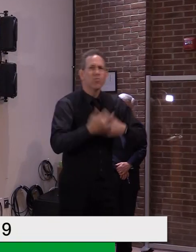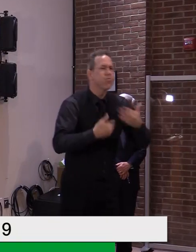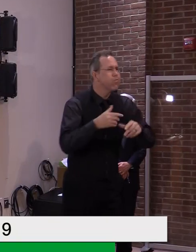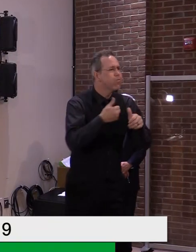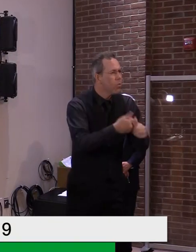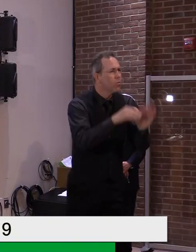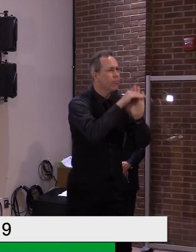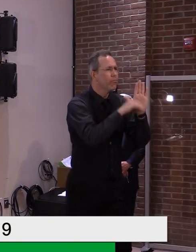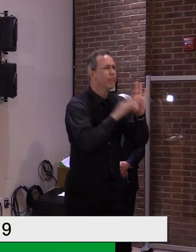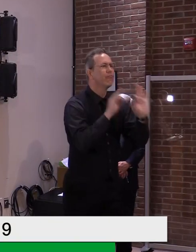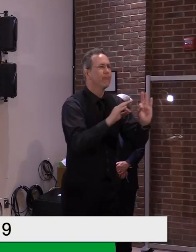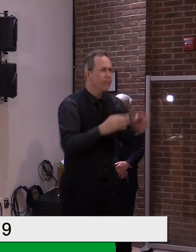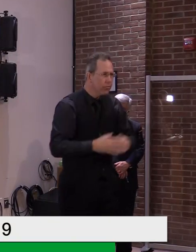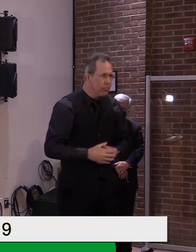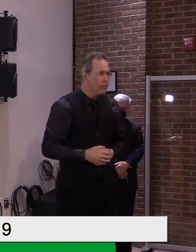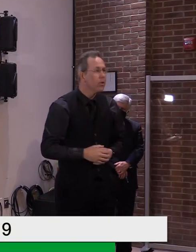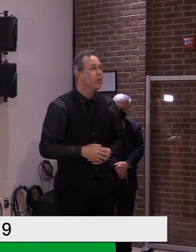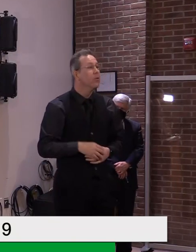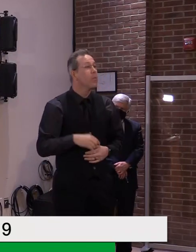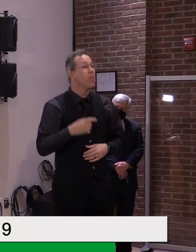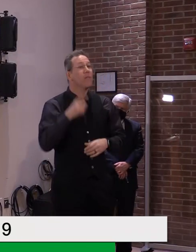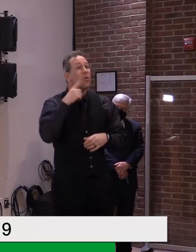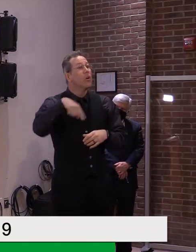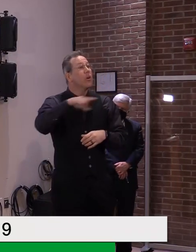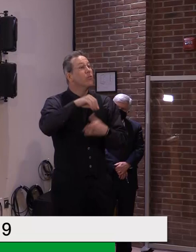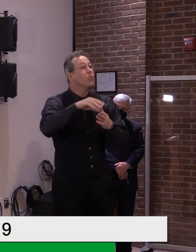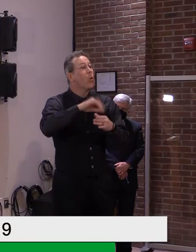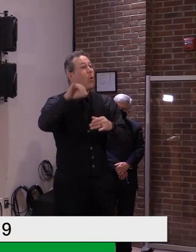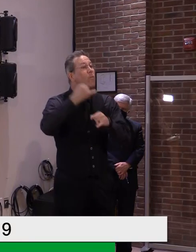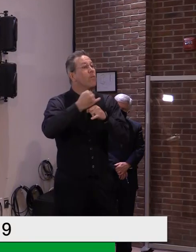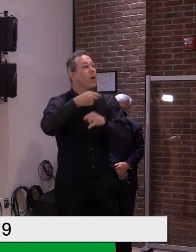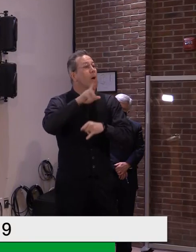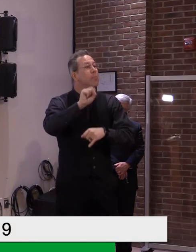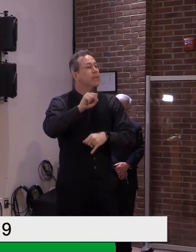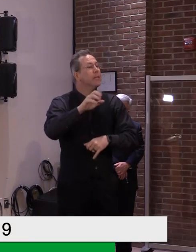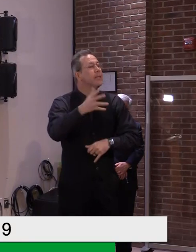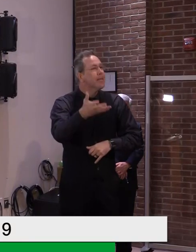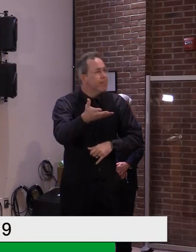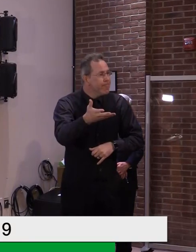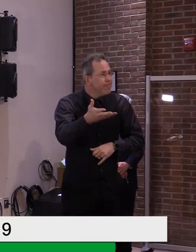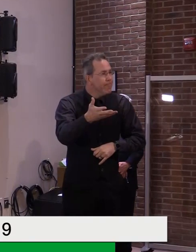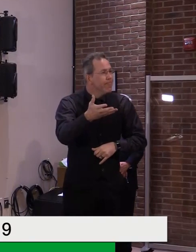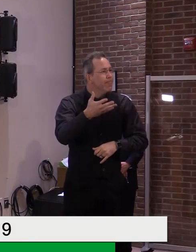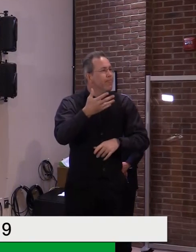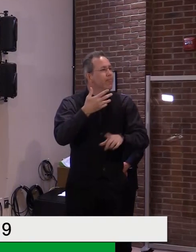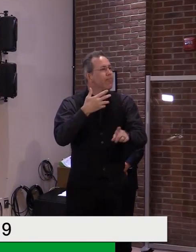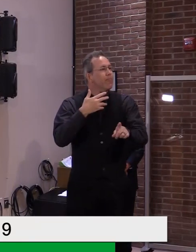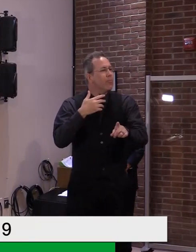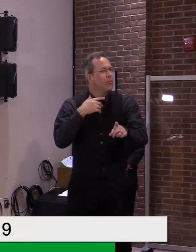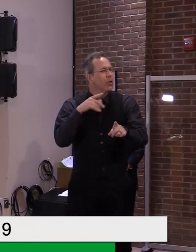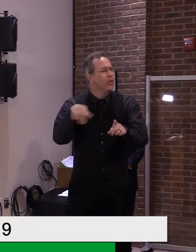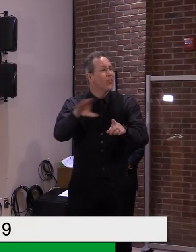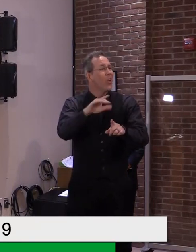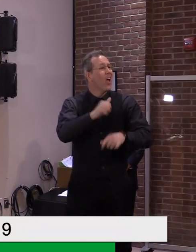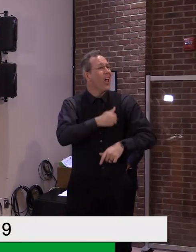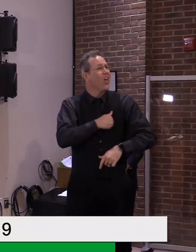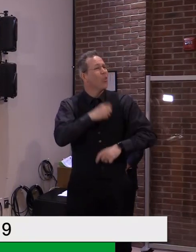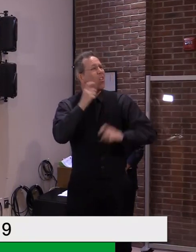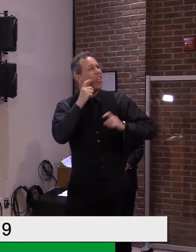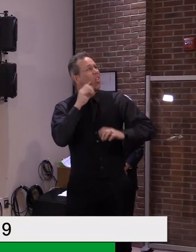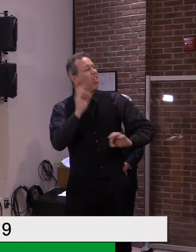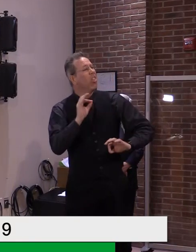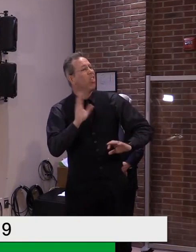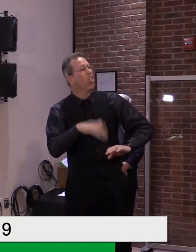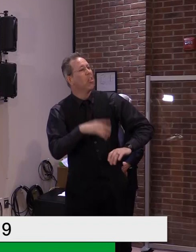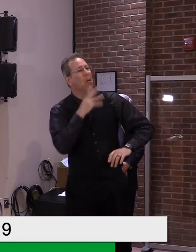just change the tone of your question a tiny bit because it implied that they're acting like those pictures